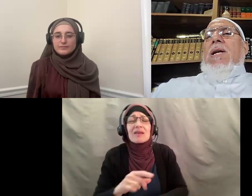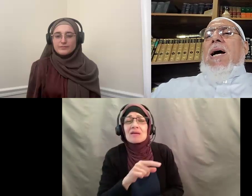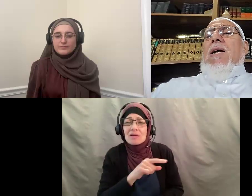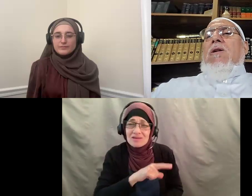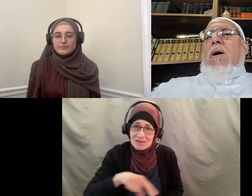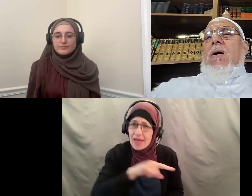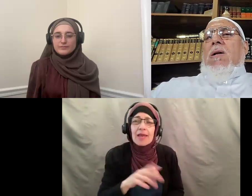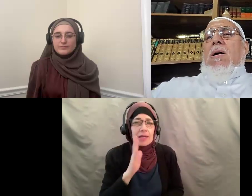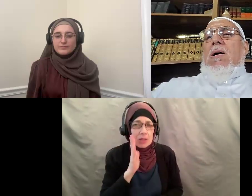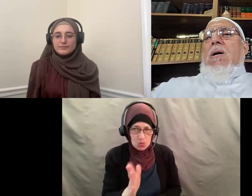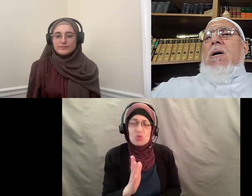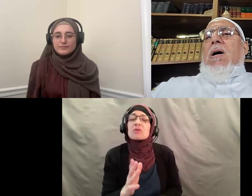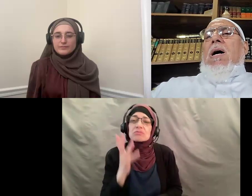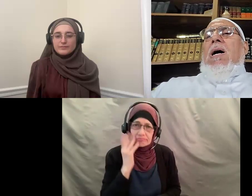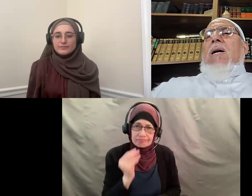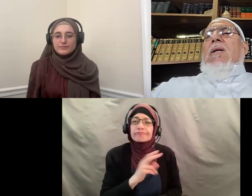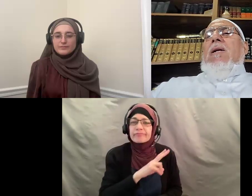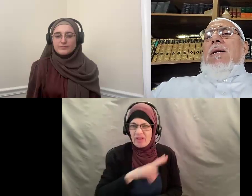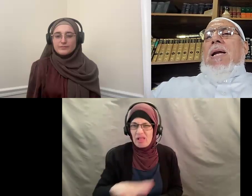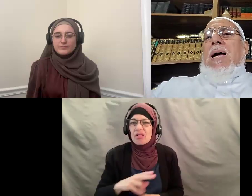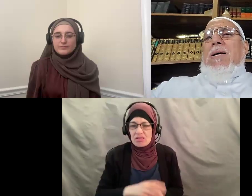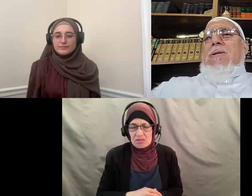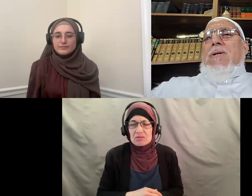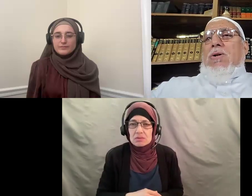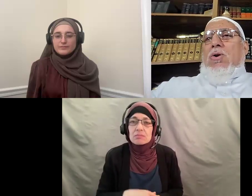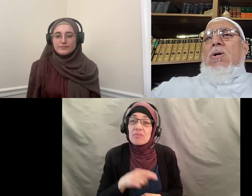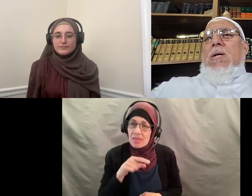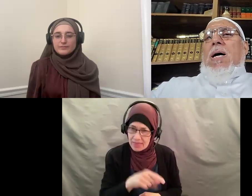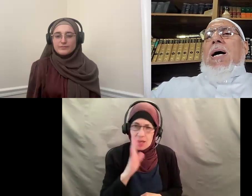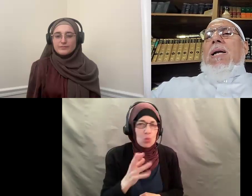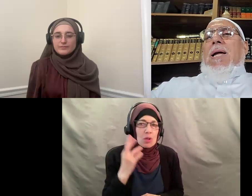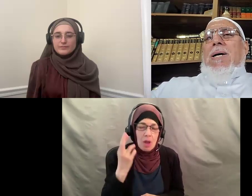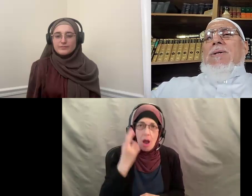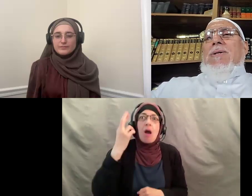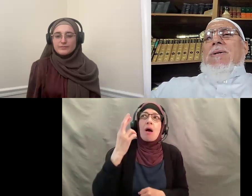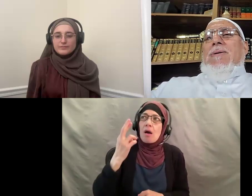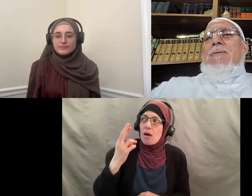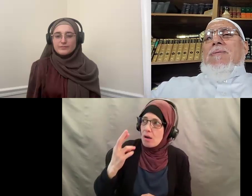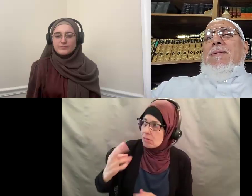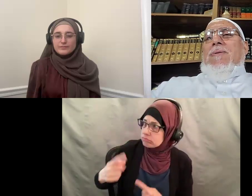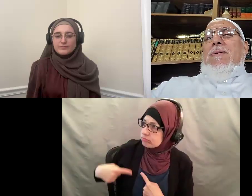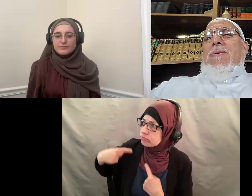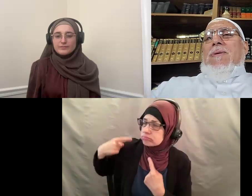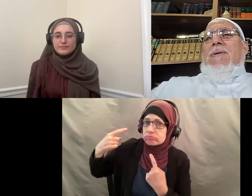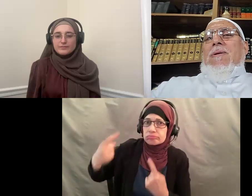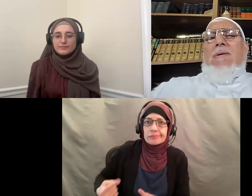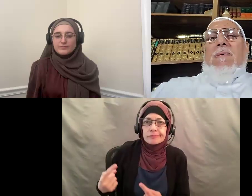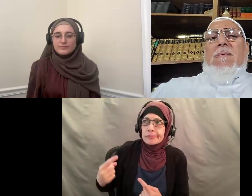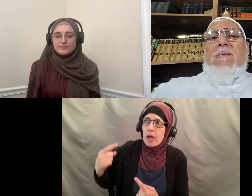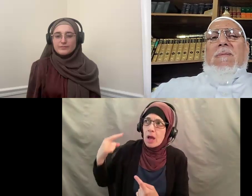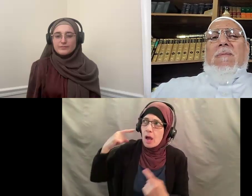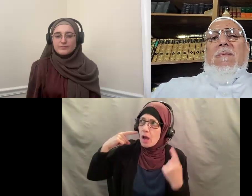they relied on are lies, not allies.